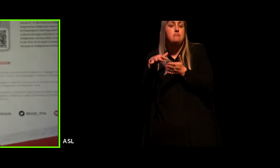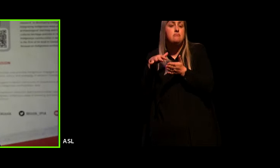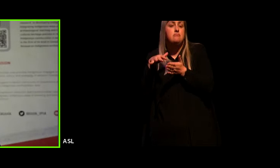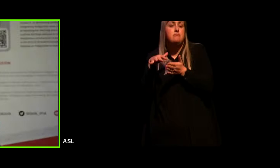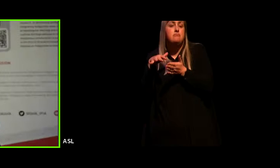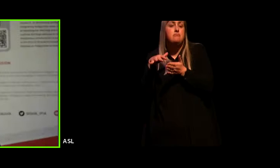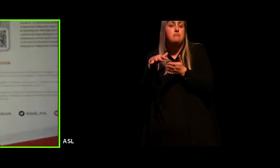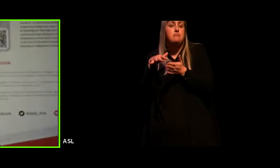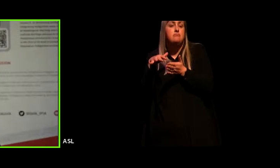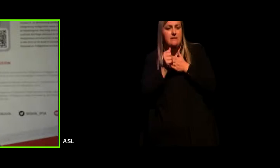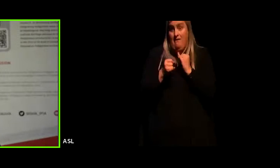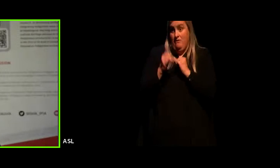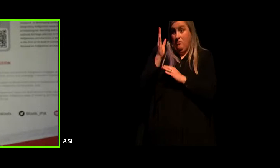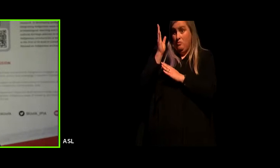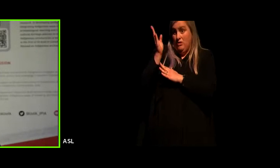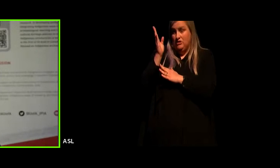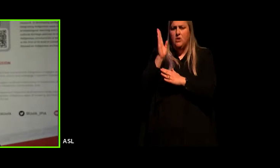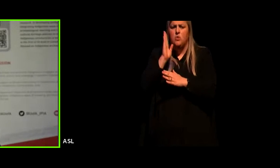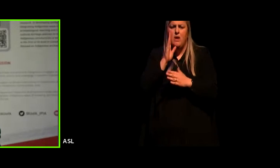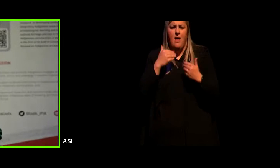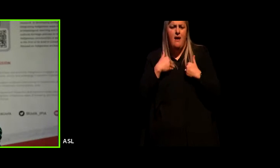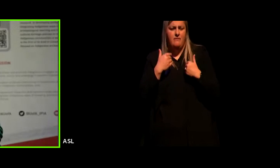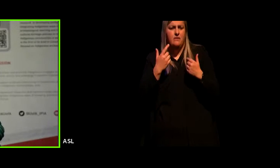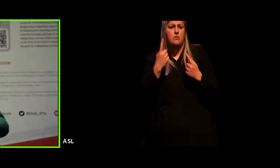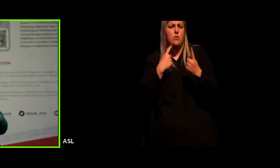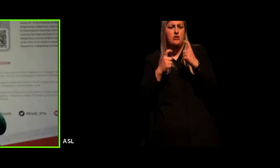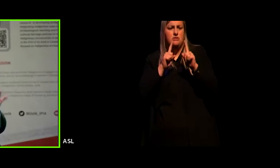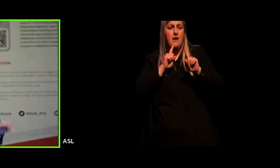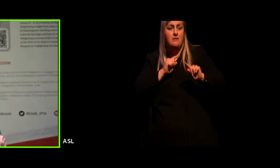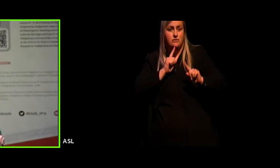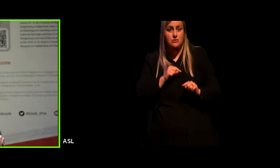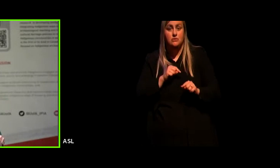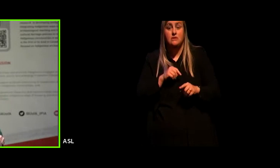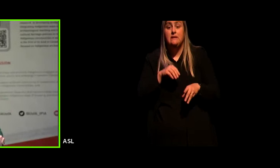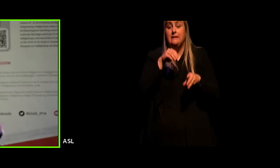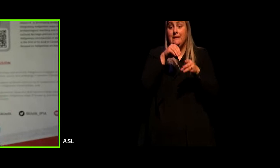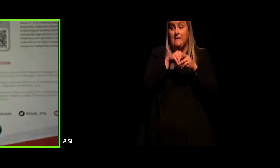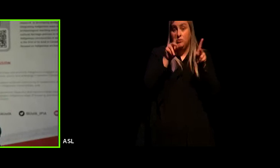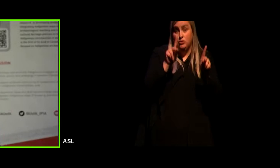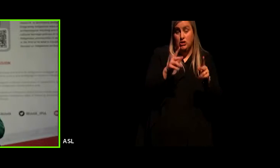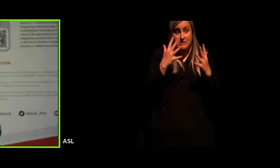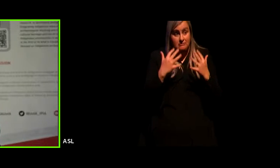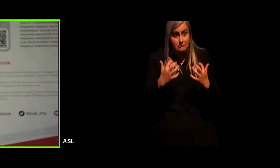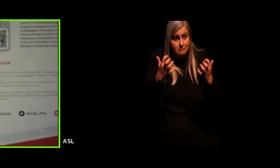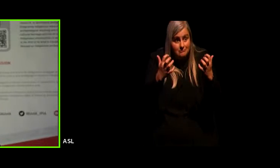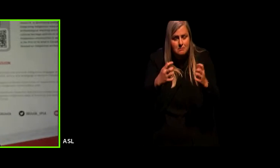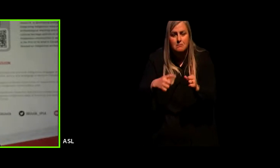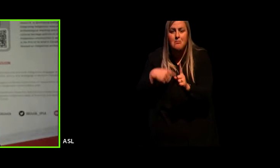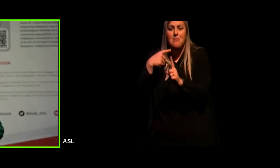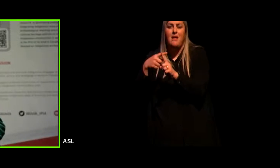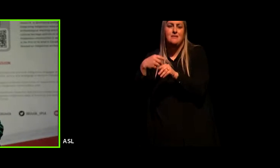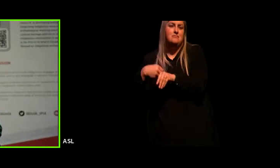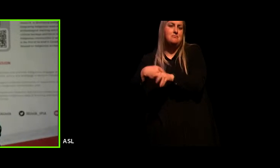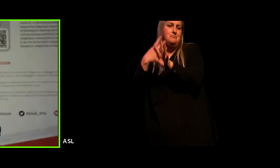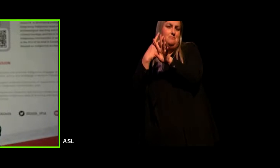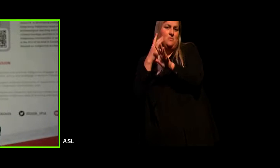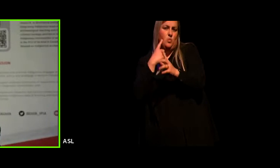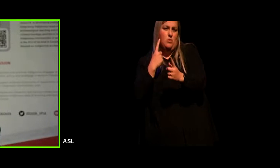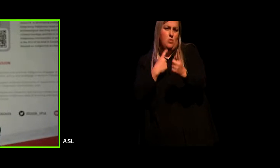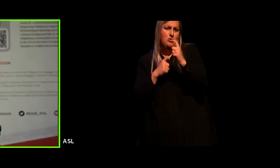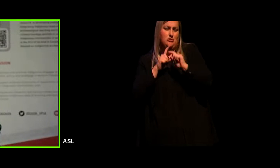the end of the presentation, and we will be taking questions from our in-person and the online audience, as well